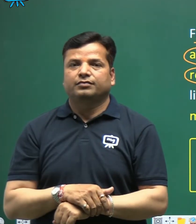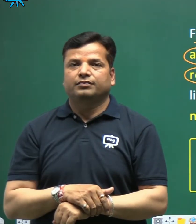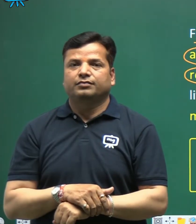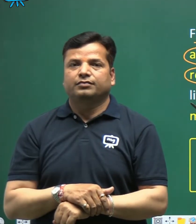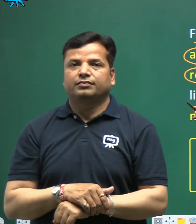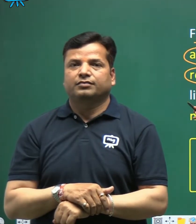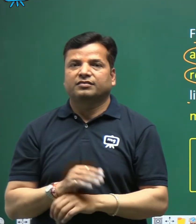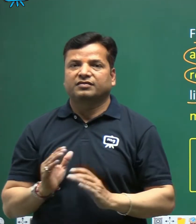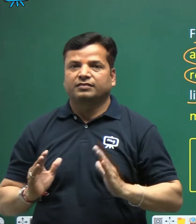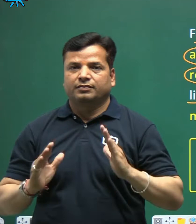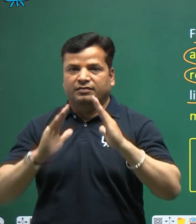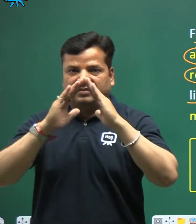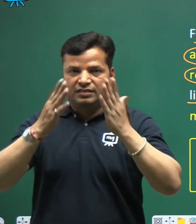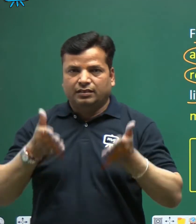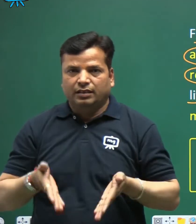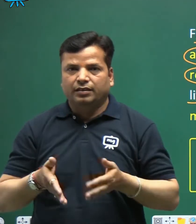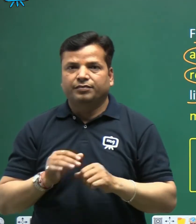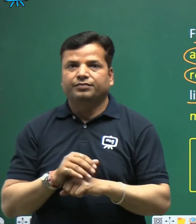lived